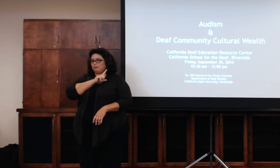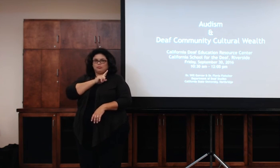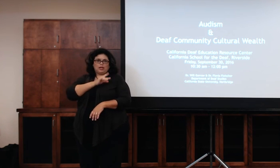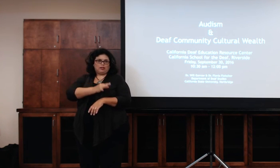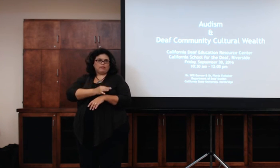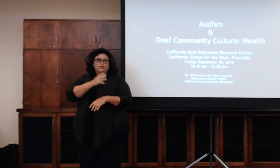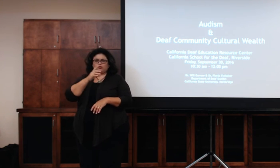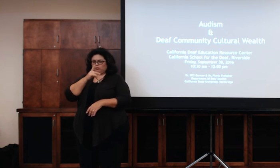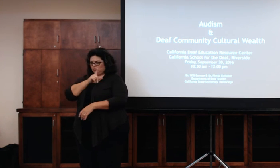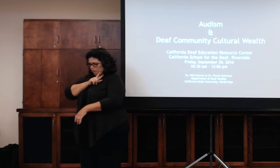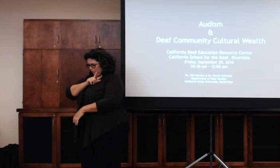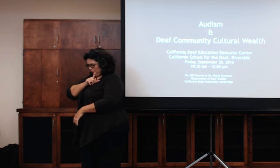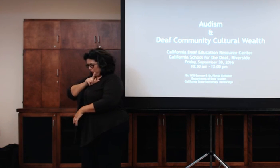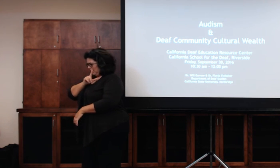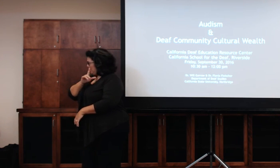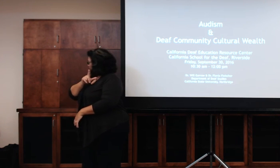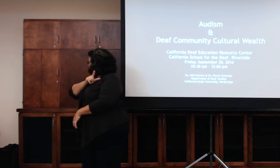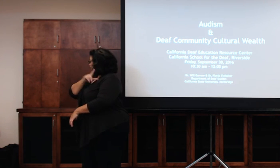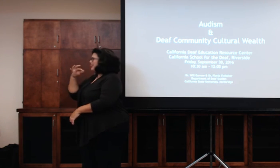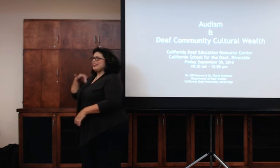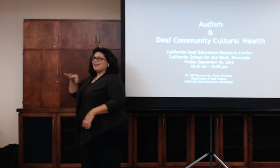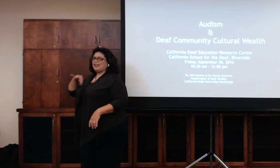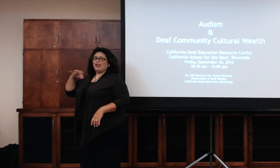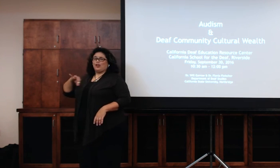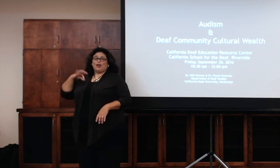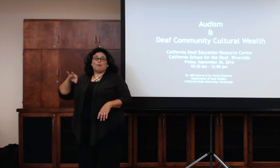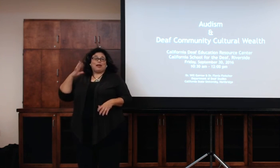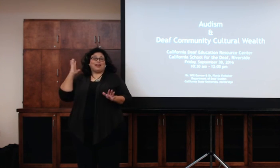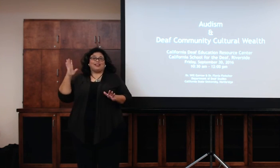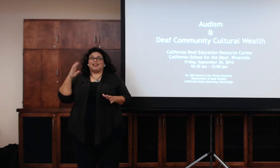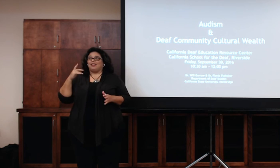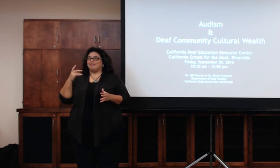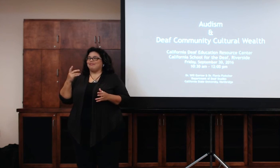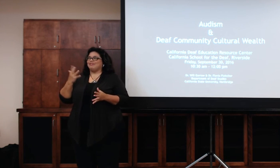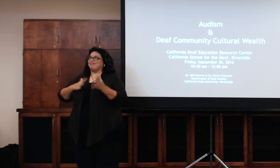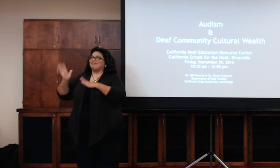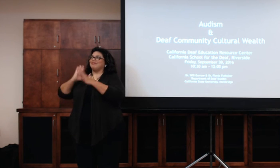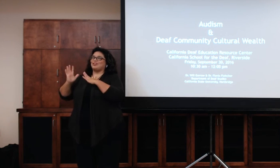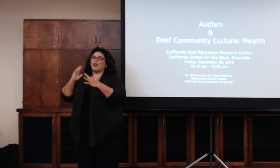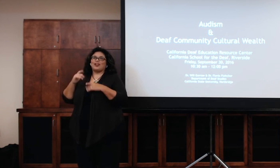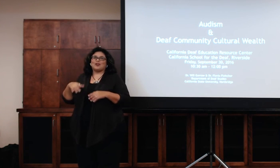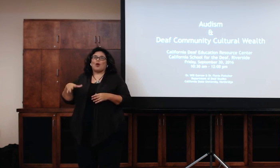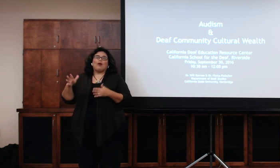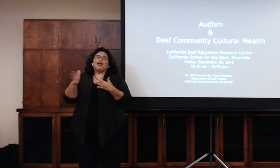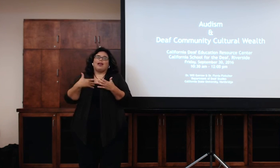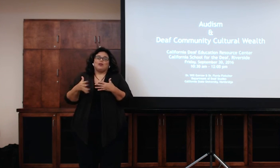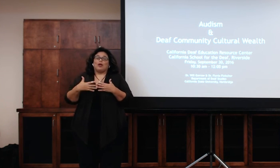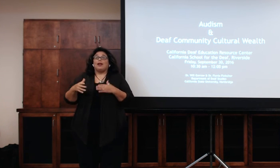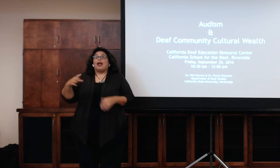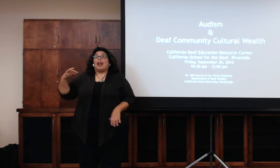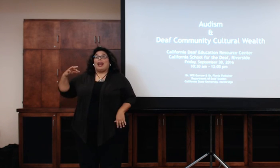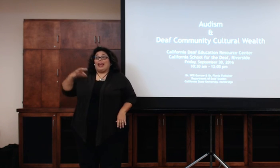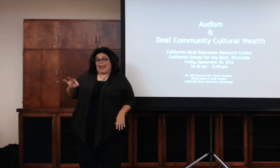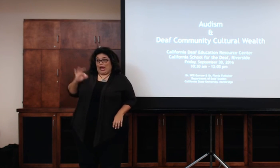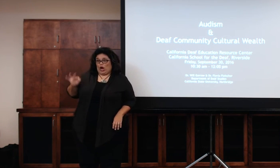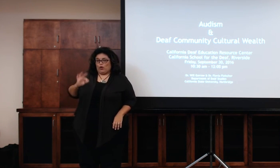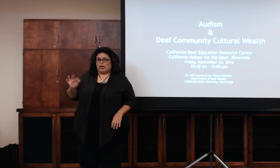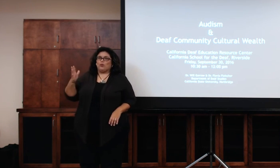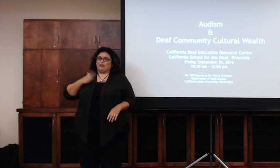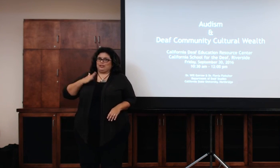Larry Fleischer. Larry, how do you sign that? His name? Oh, I'm sorry. My goodness gracious. It's been so long at this point. Anyhow,